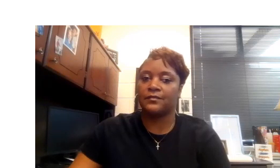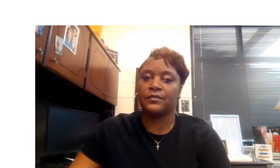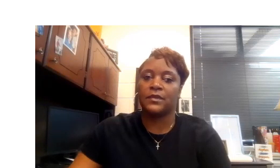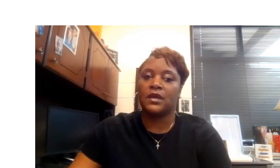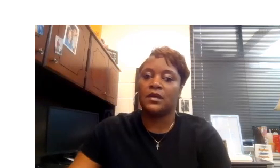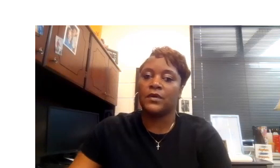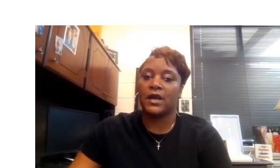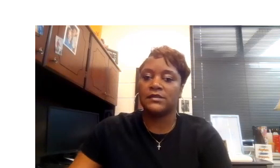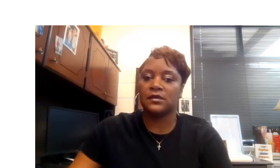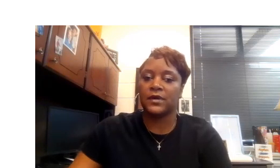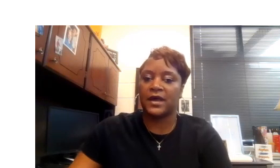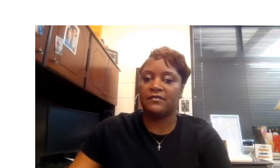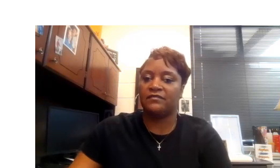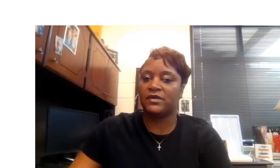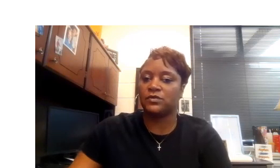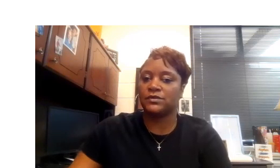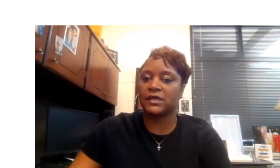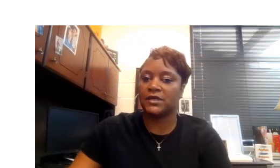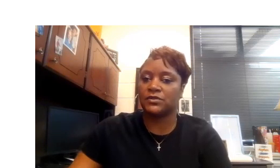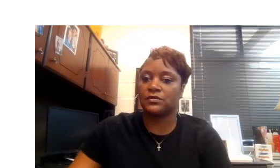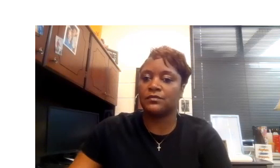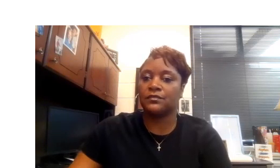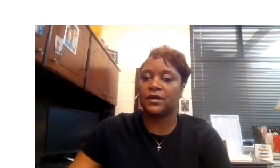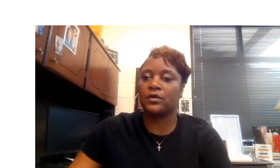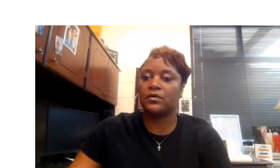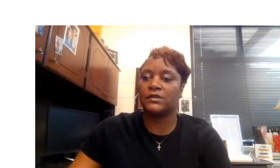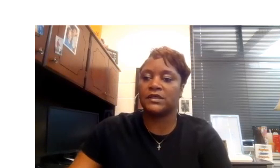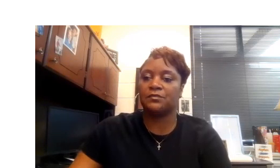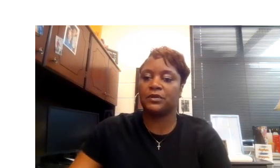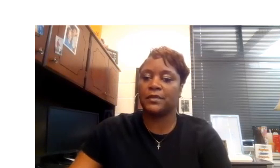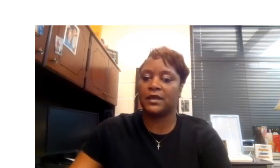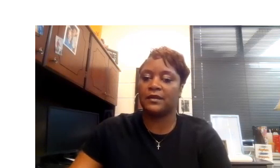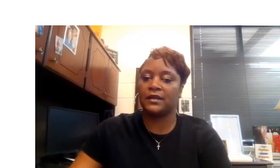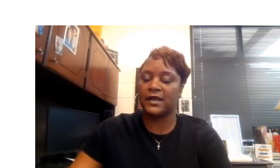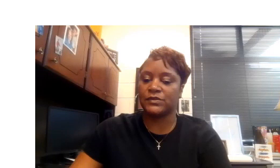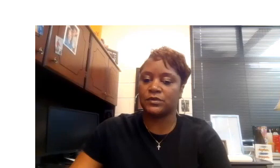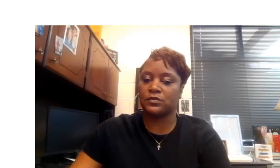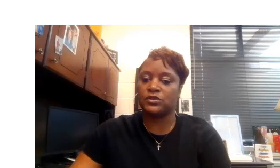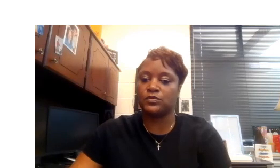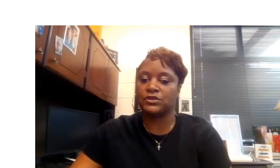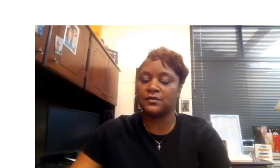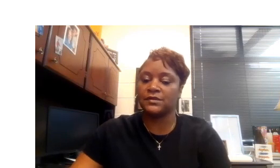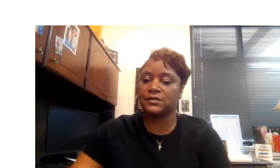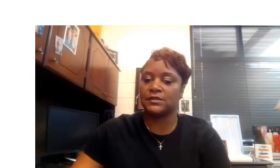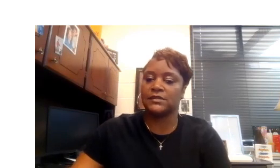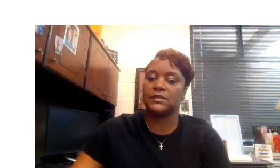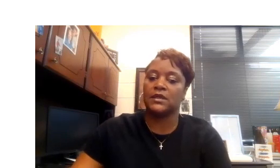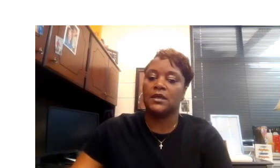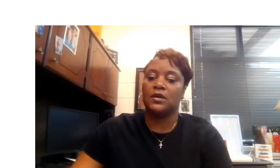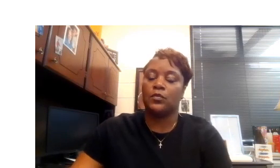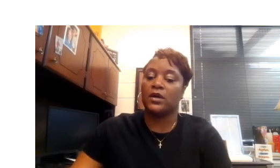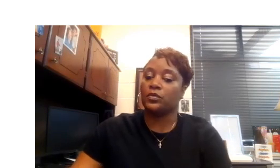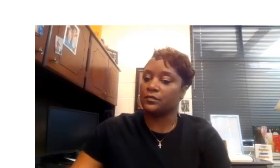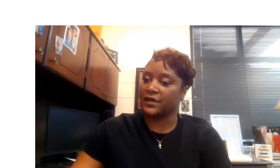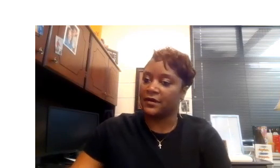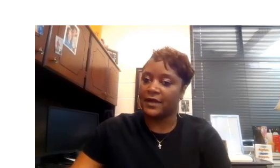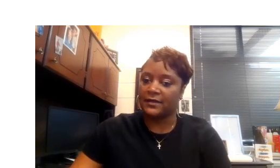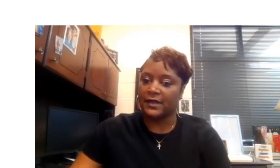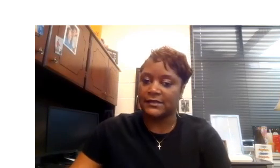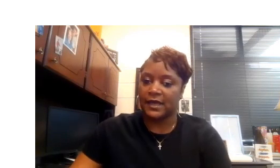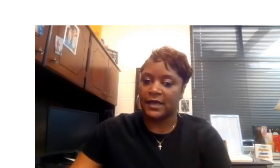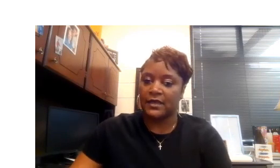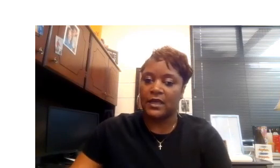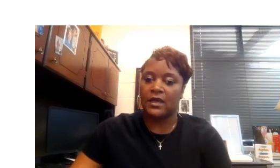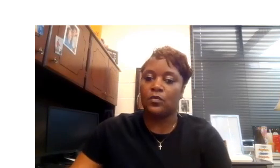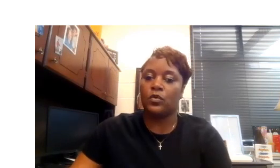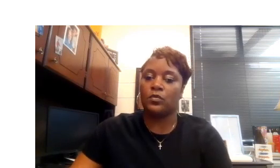track. Here we also will have a visual schedule that we're going to implement in the classroom, which will show the students what group they're in